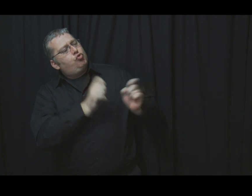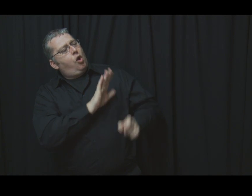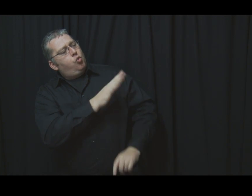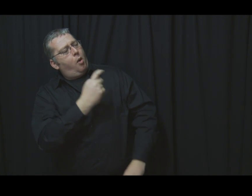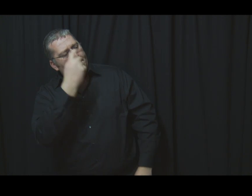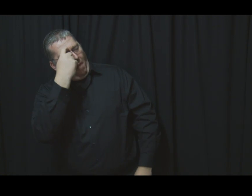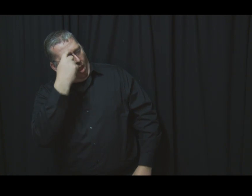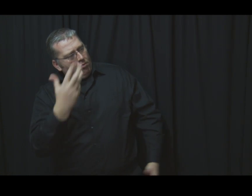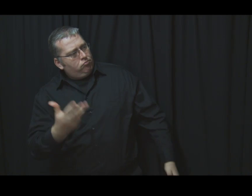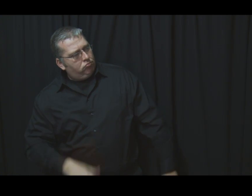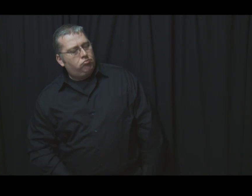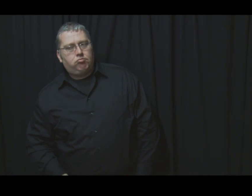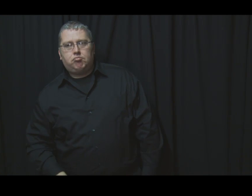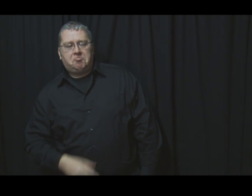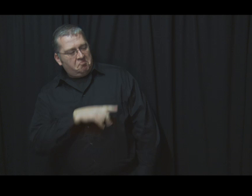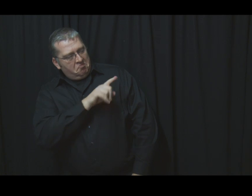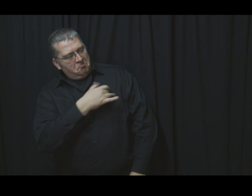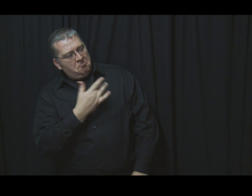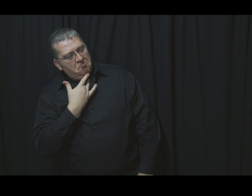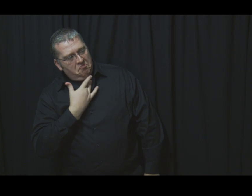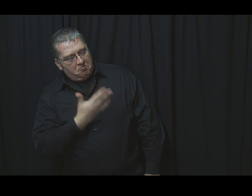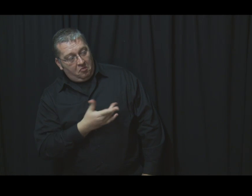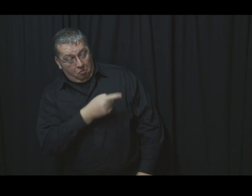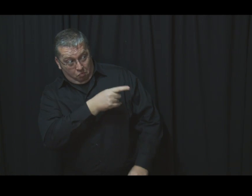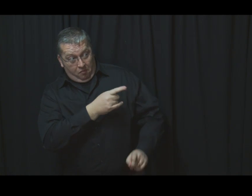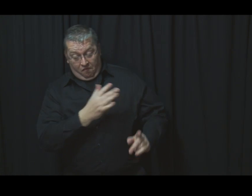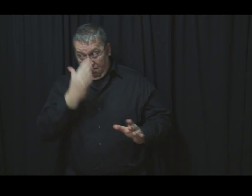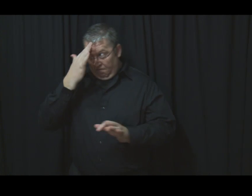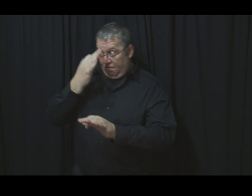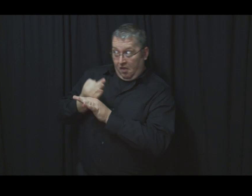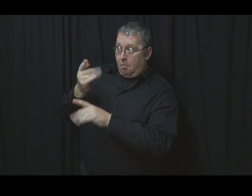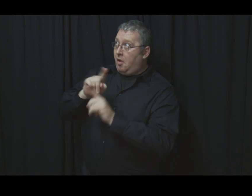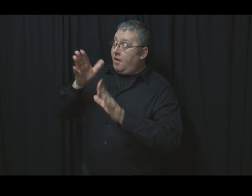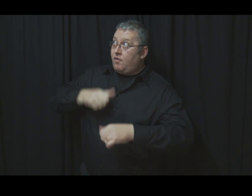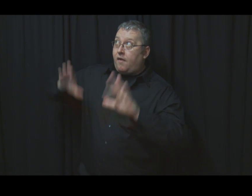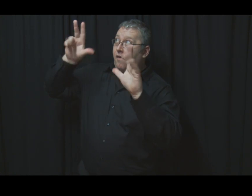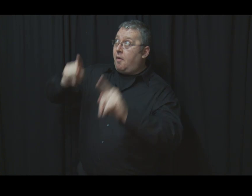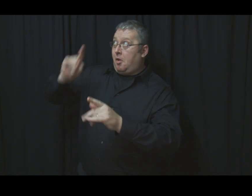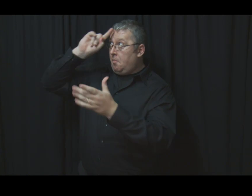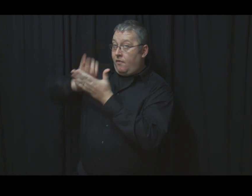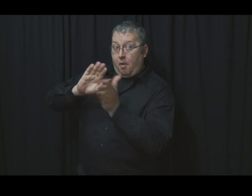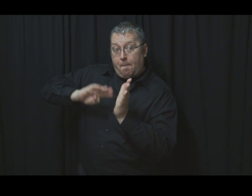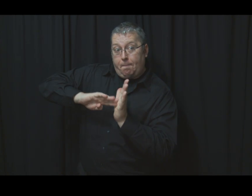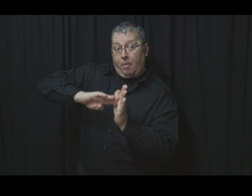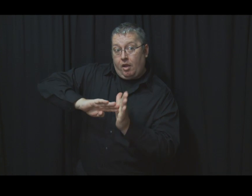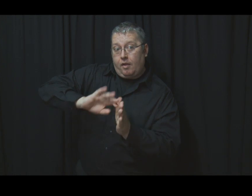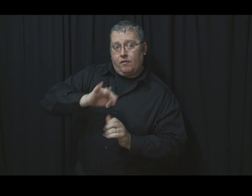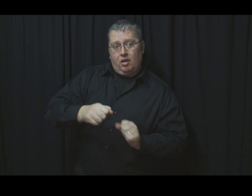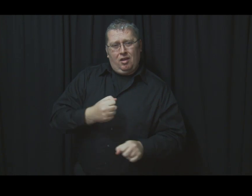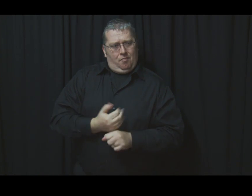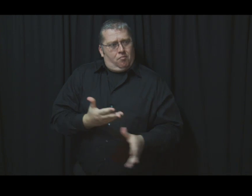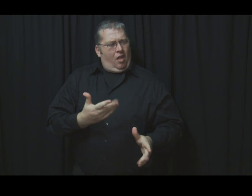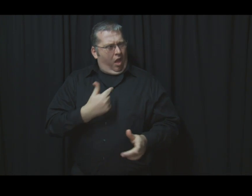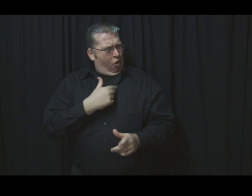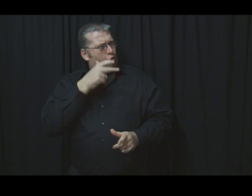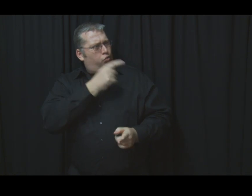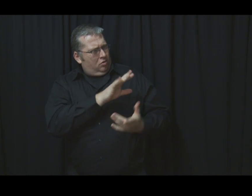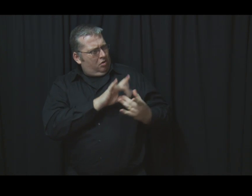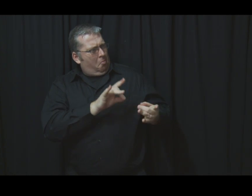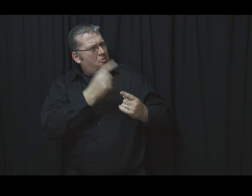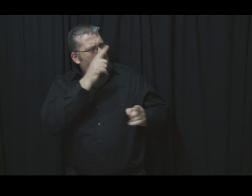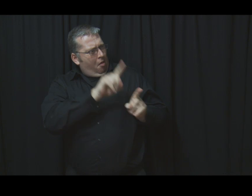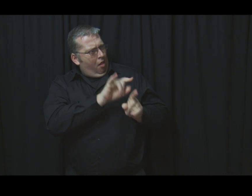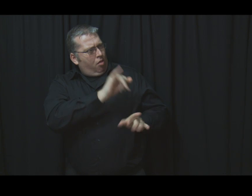mind? I mean, you said even if you came to faith, you'd never give up believing in billions of years. I think I quoted you correctly. You said something like